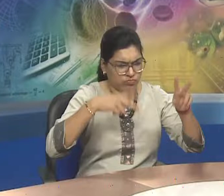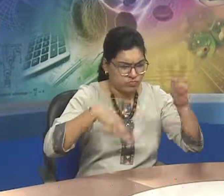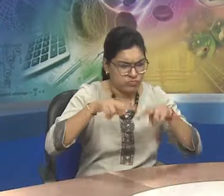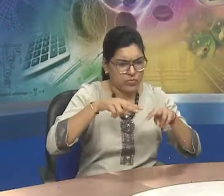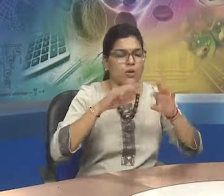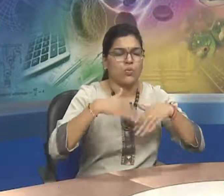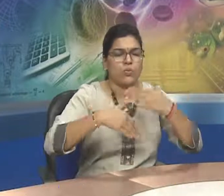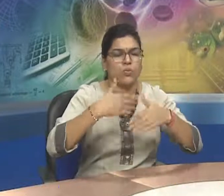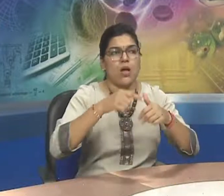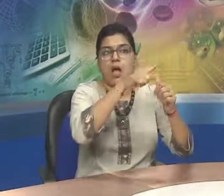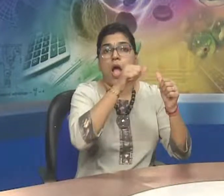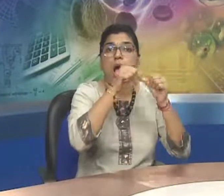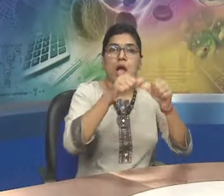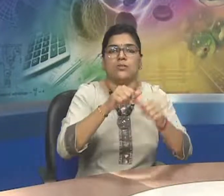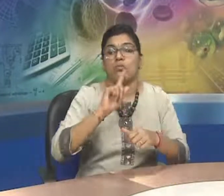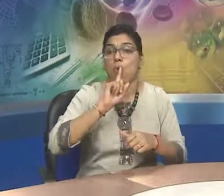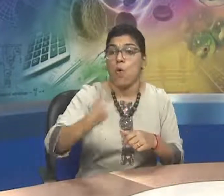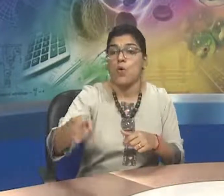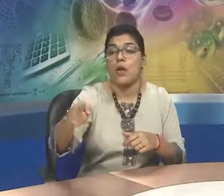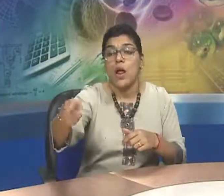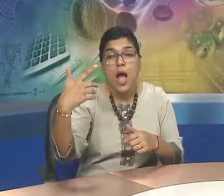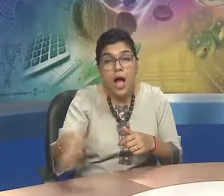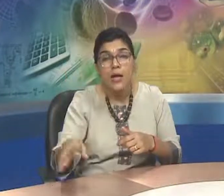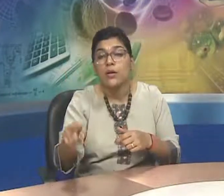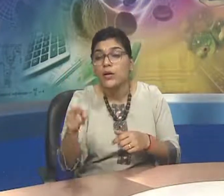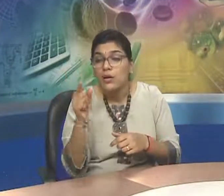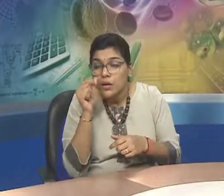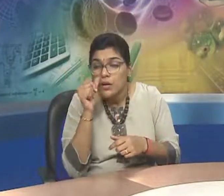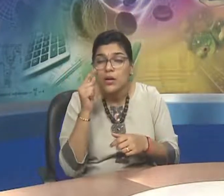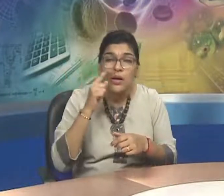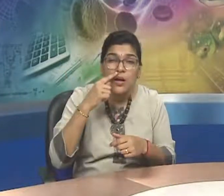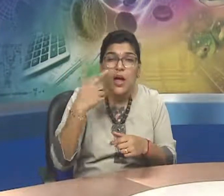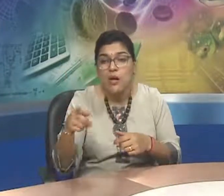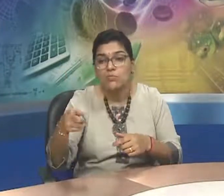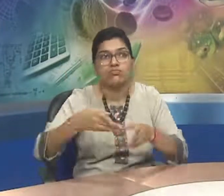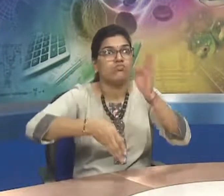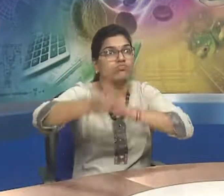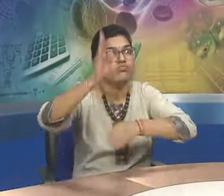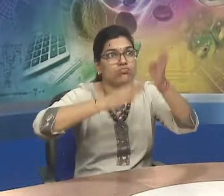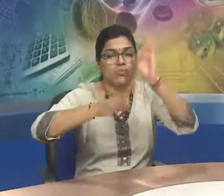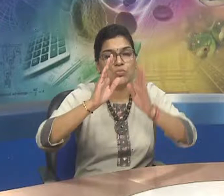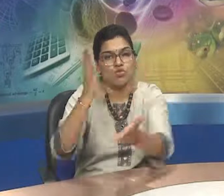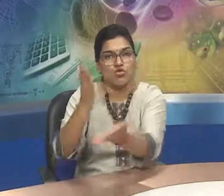So this is also the order which is given by the court,